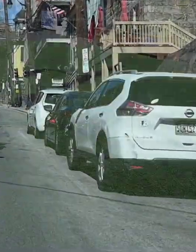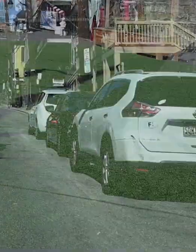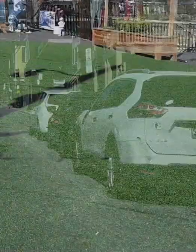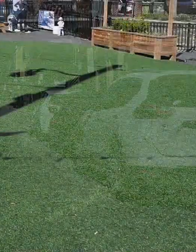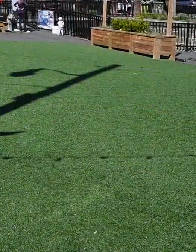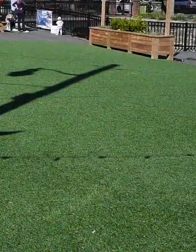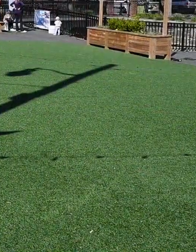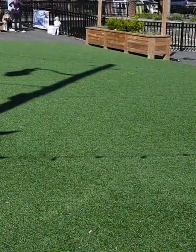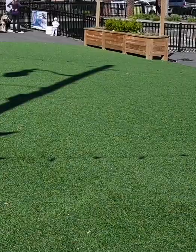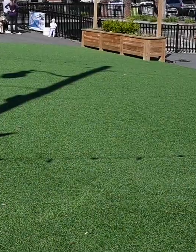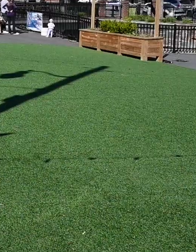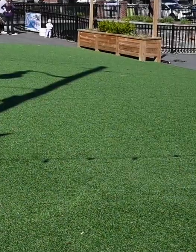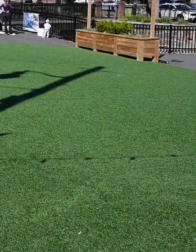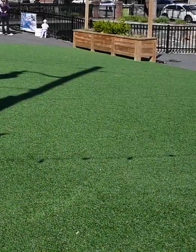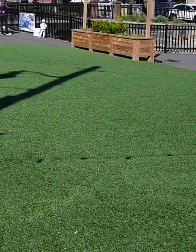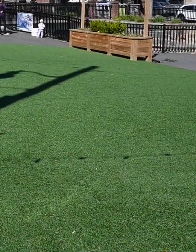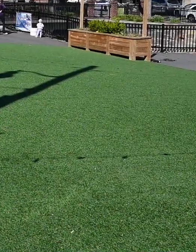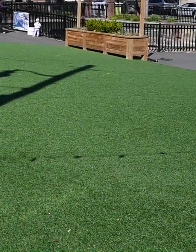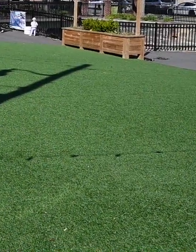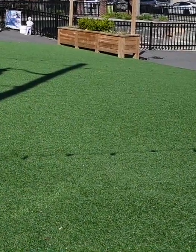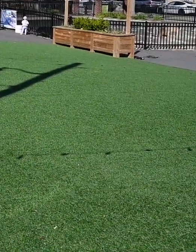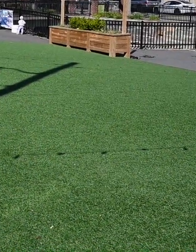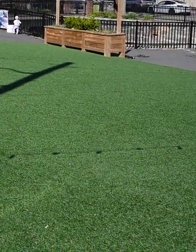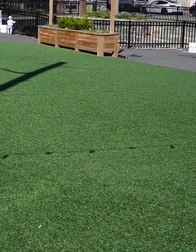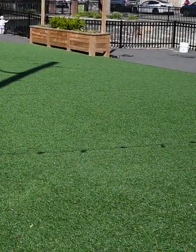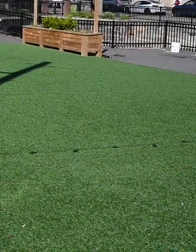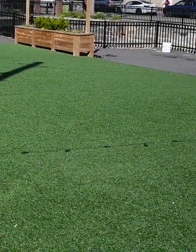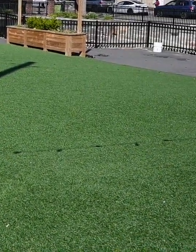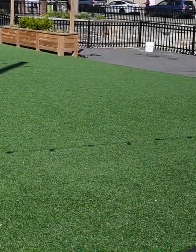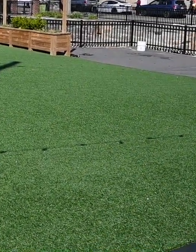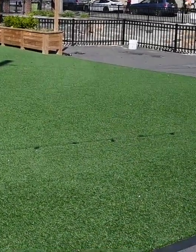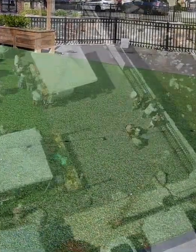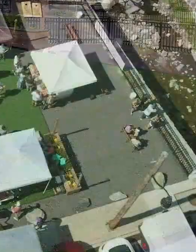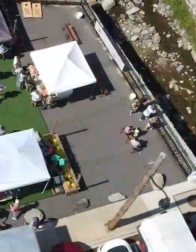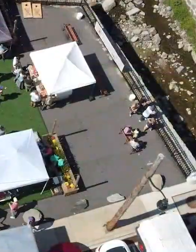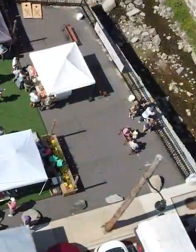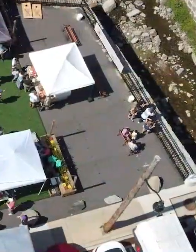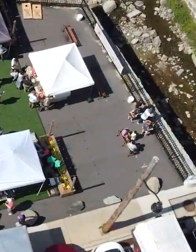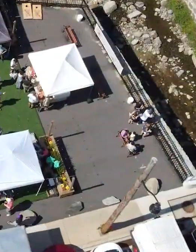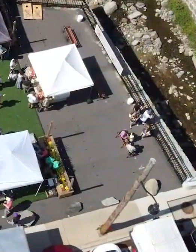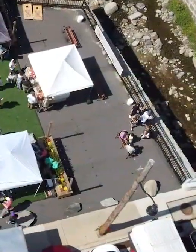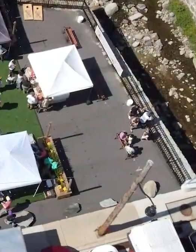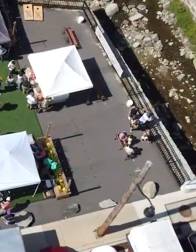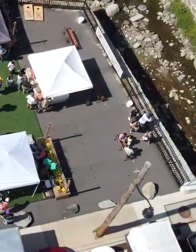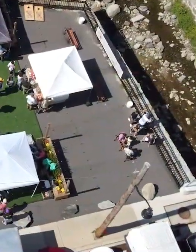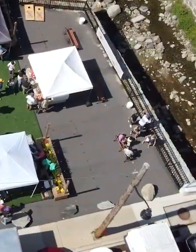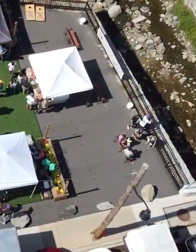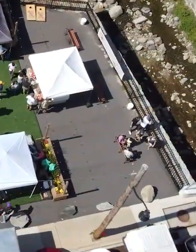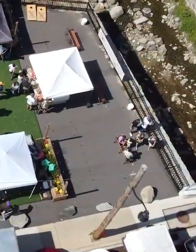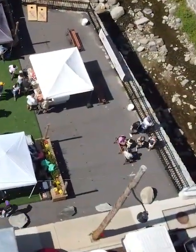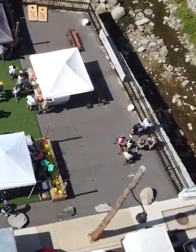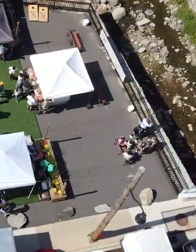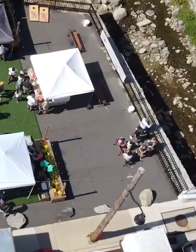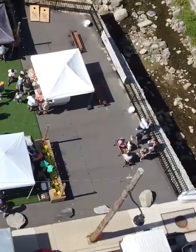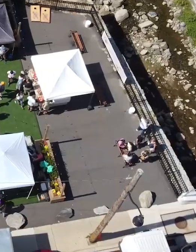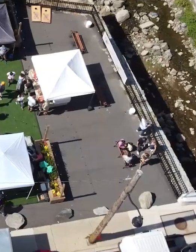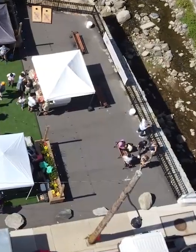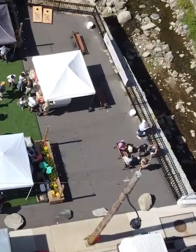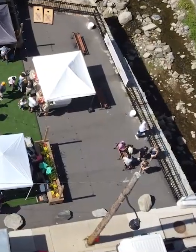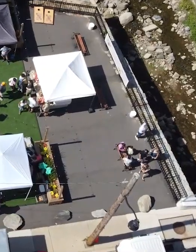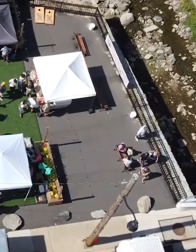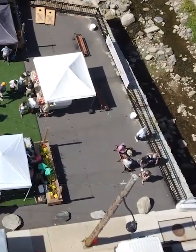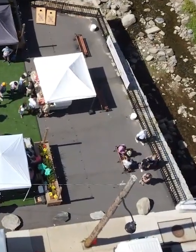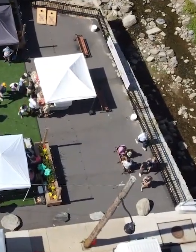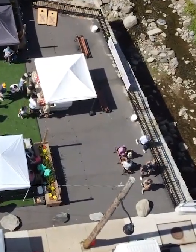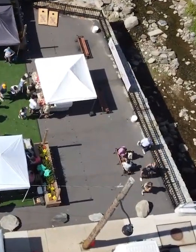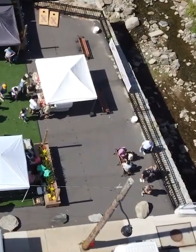Just steps away, our expanded Tiber Park, a weekly farmers market, is generating new energy. And we might